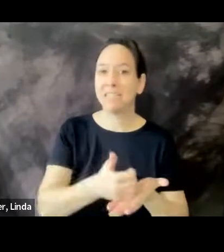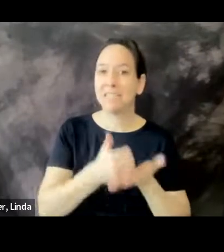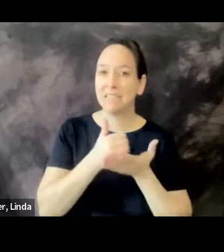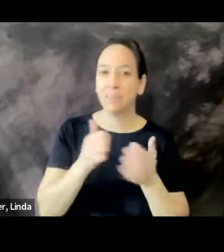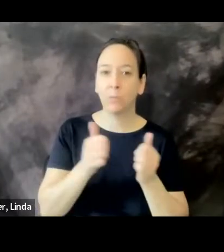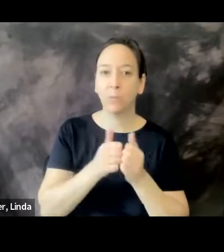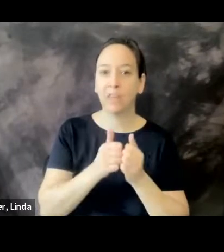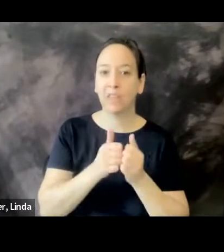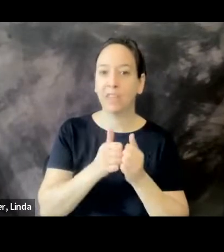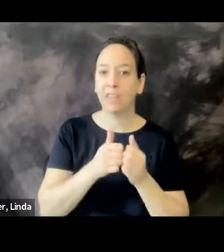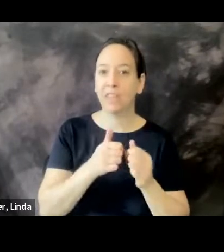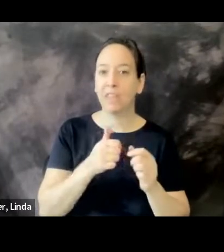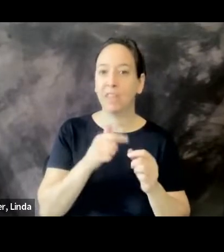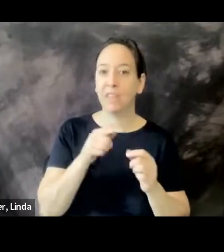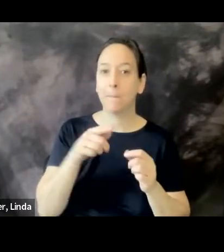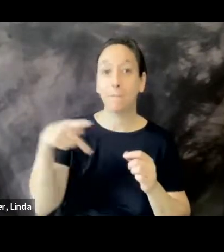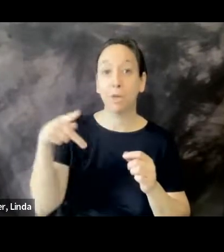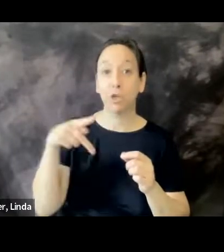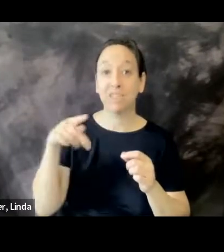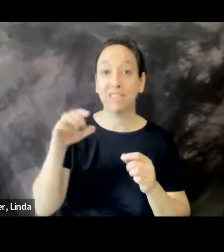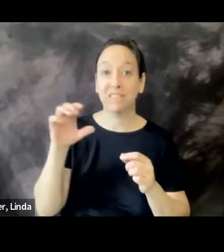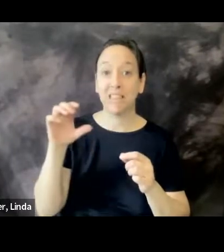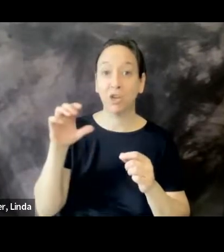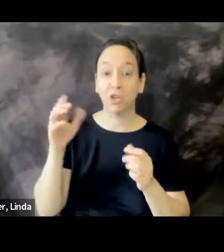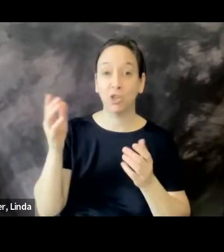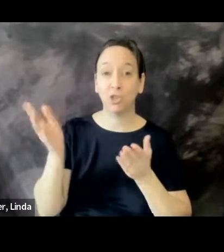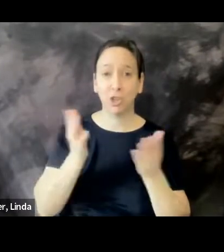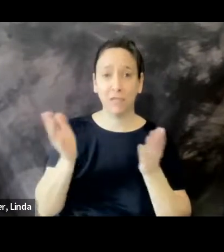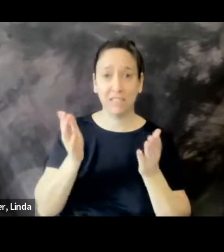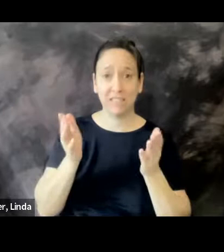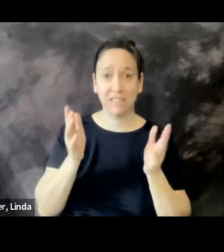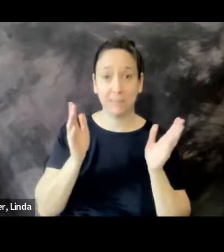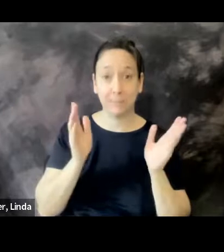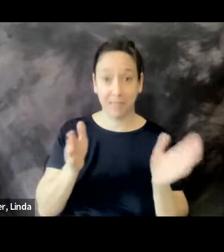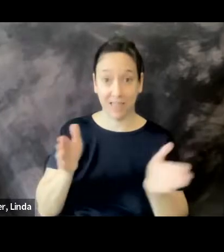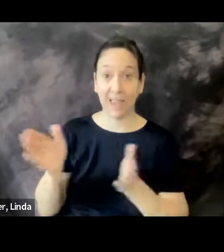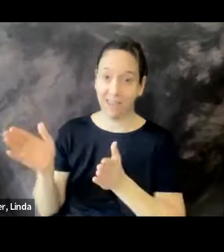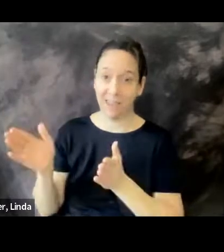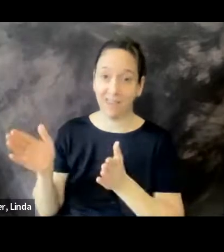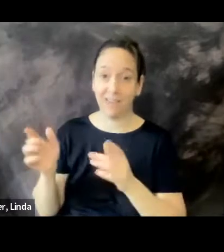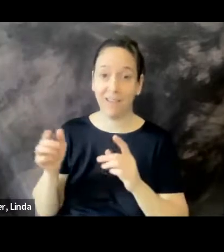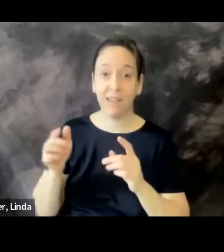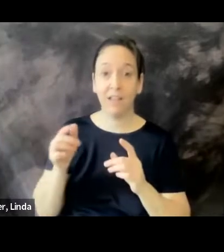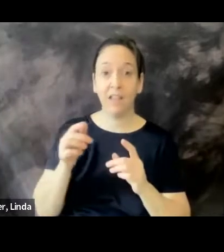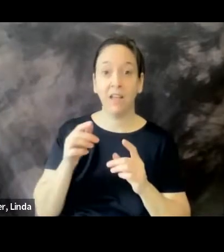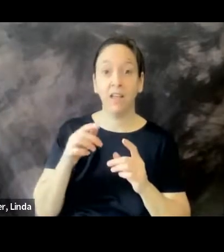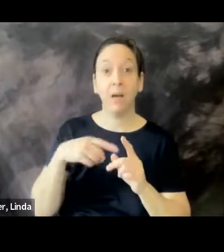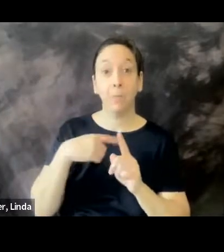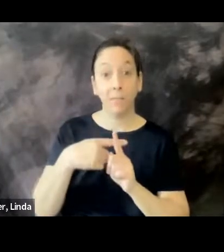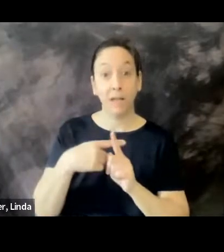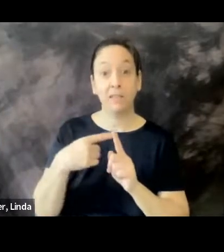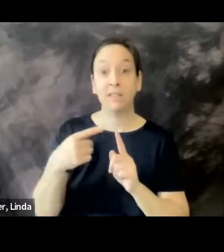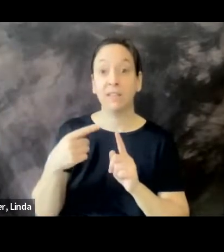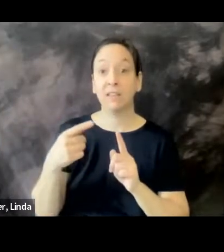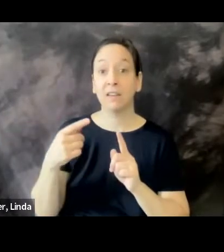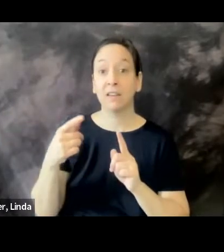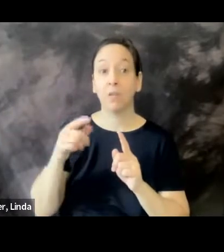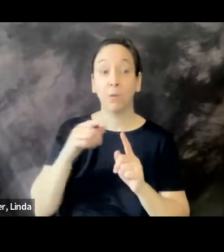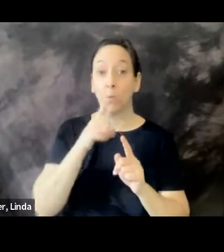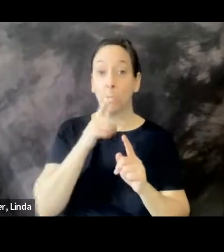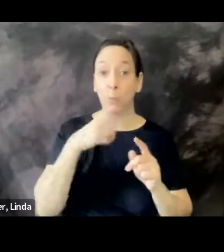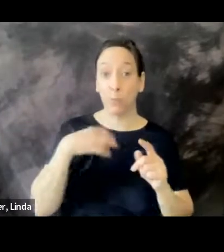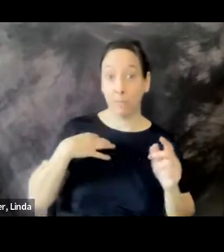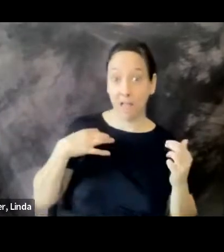person's person-centered service plan and also to connect people, the beneficiaries, with other